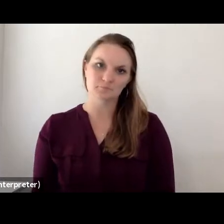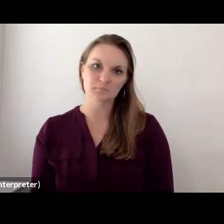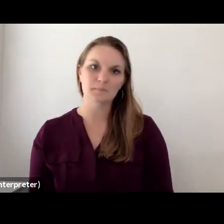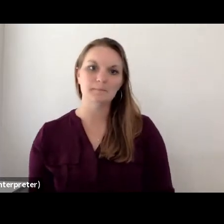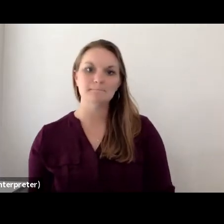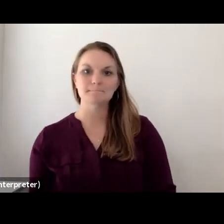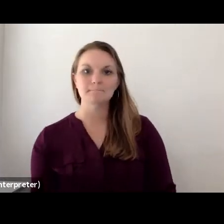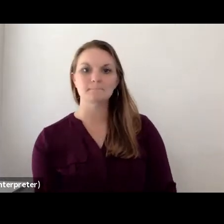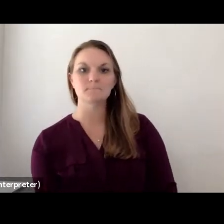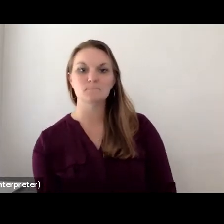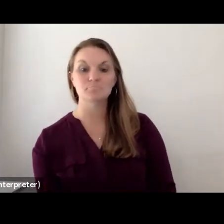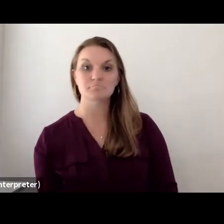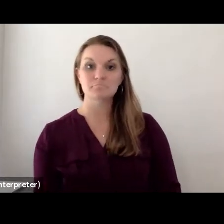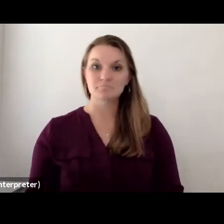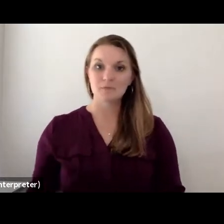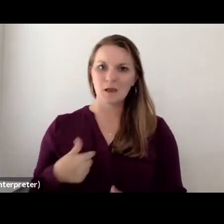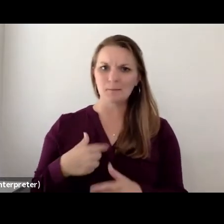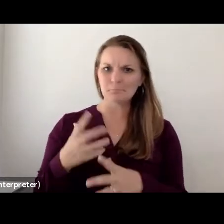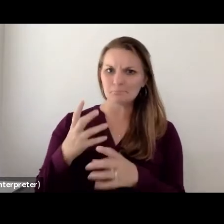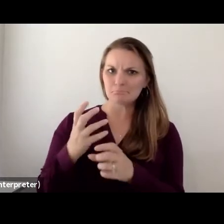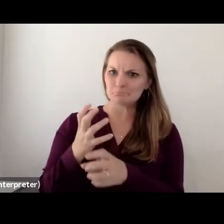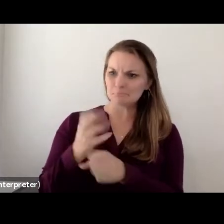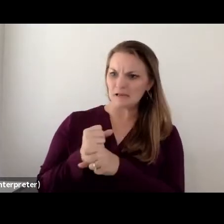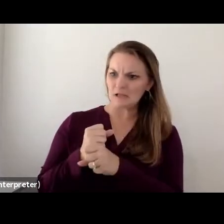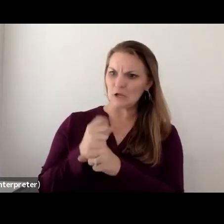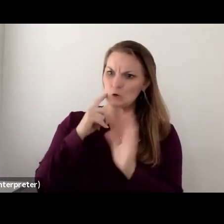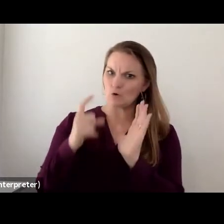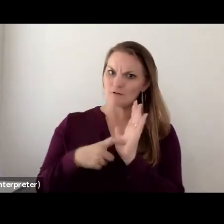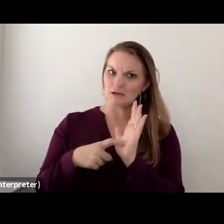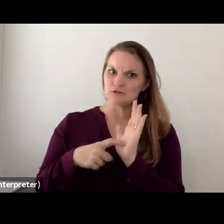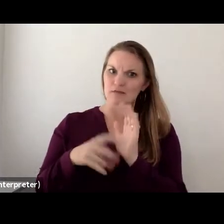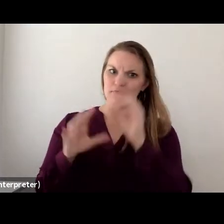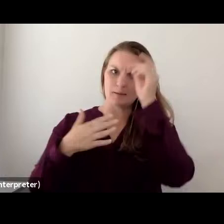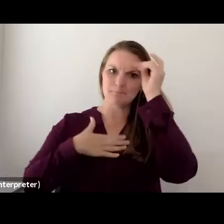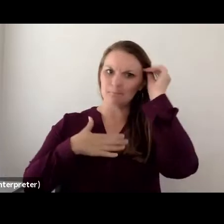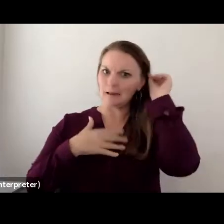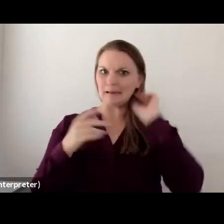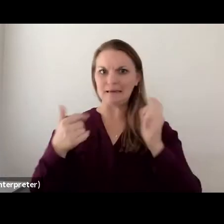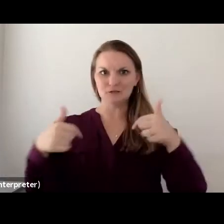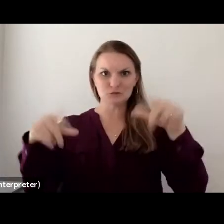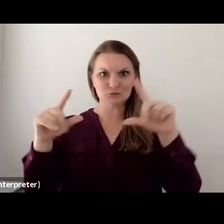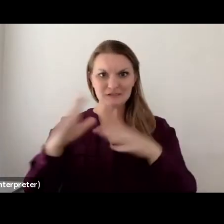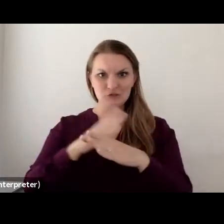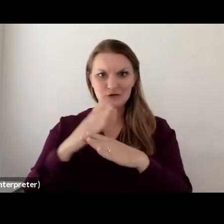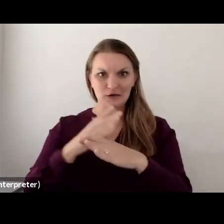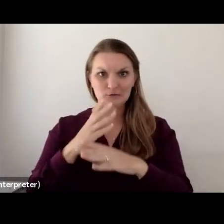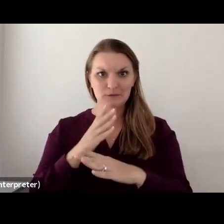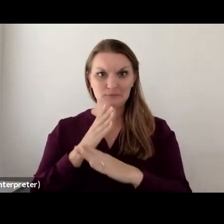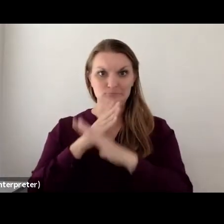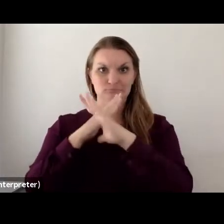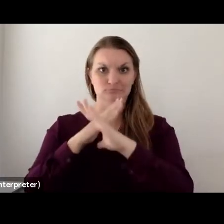I'm actually getting a notification that my screen sharing has been disabled.